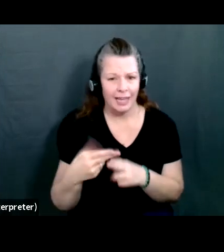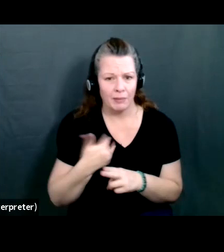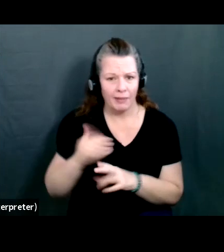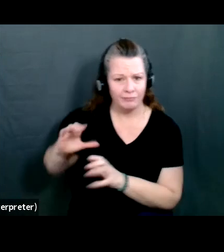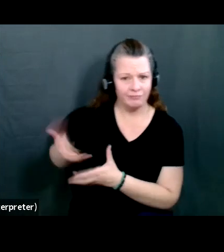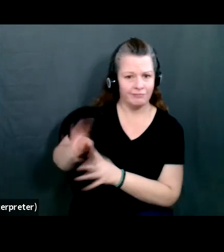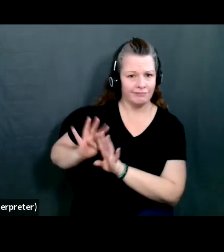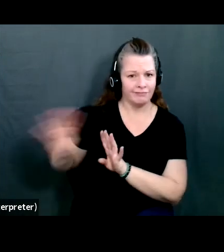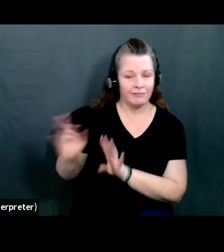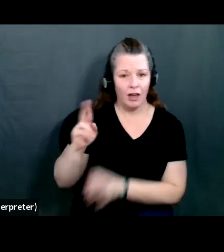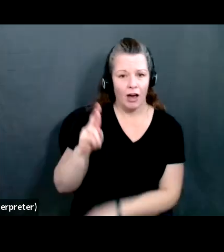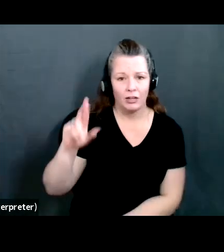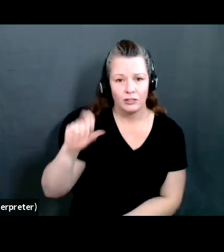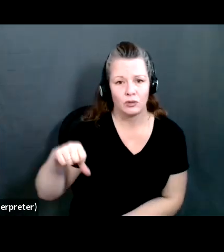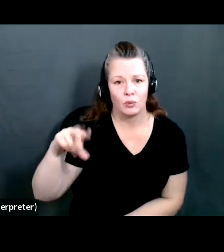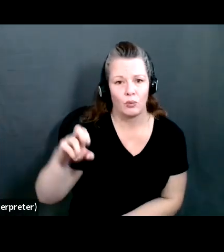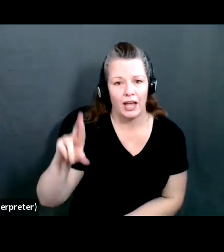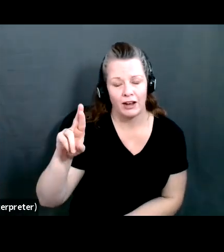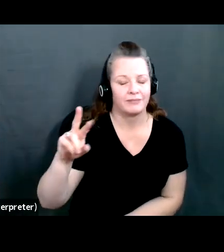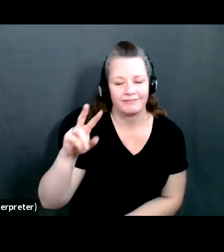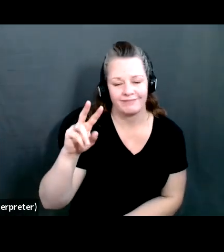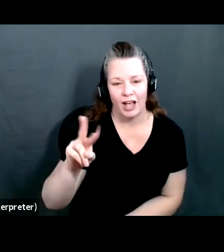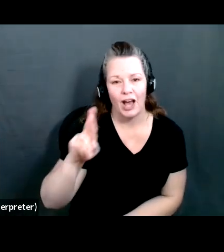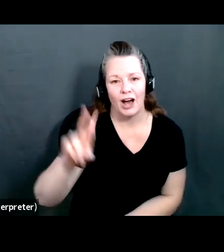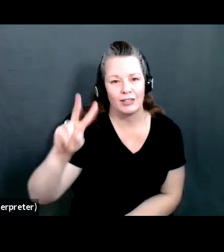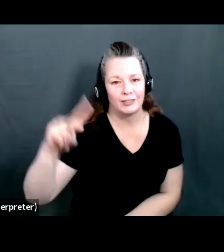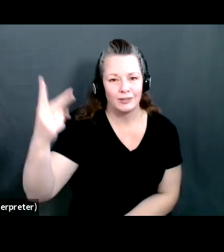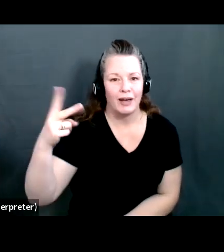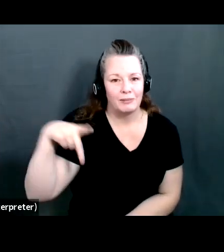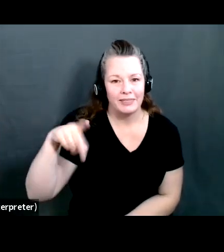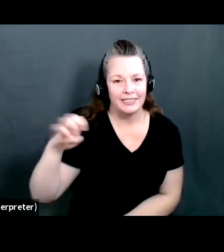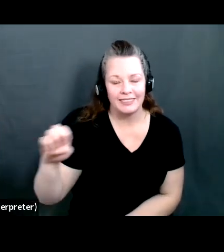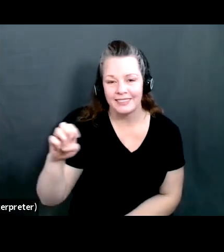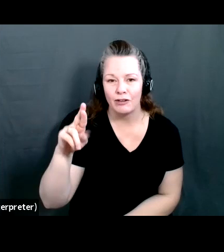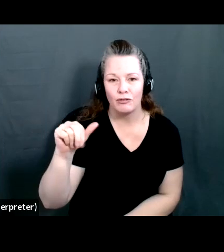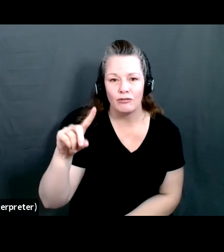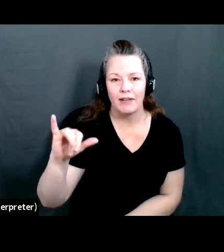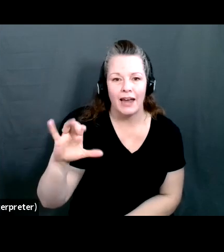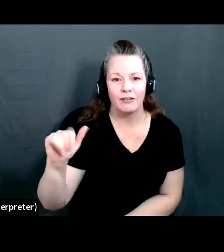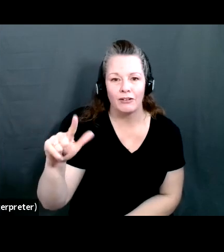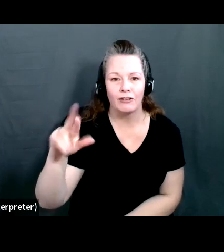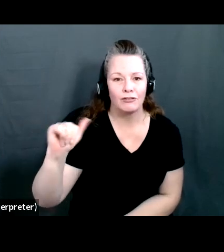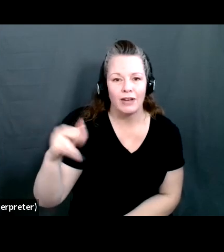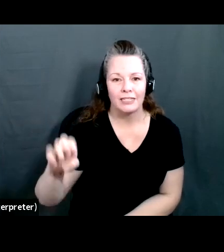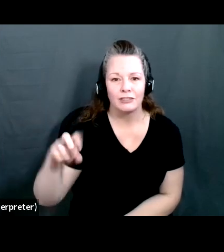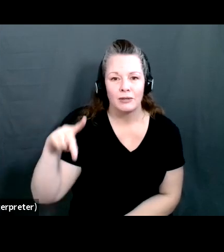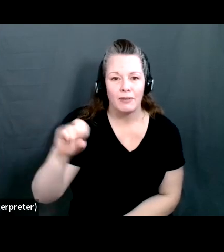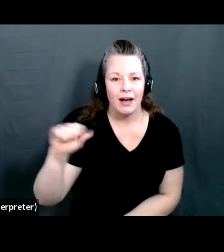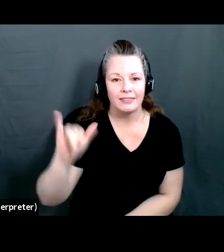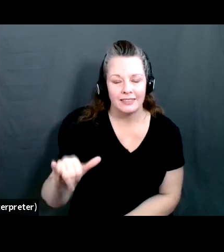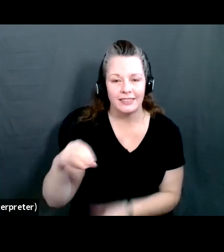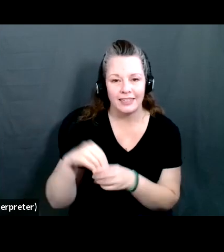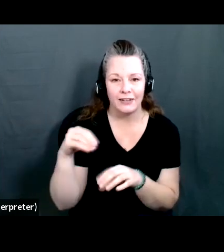R squared PE, radically raged posse in effect. The 80s were cruel to slang